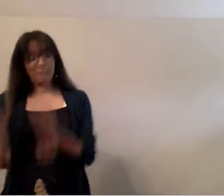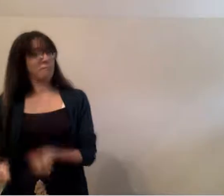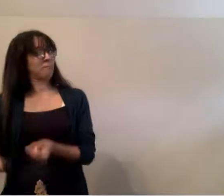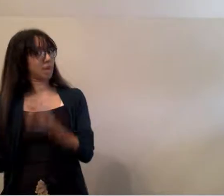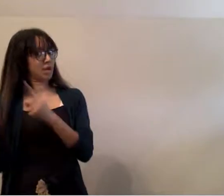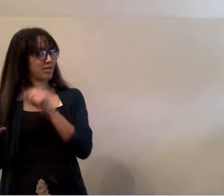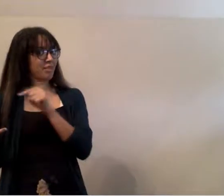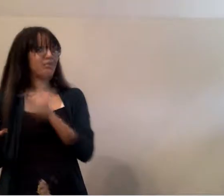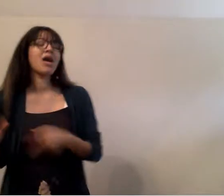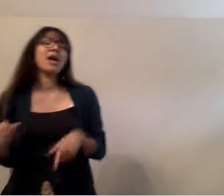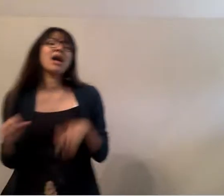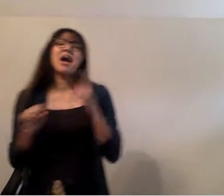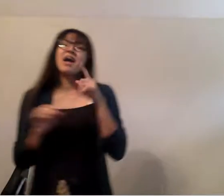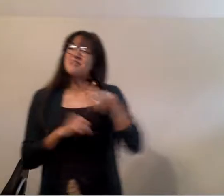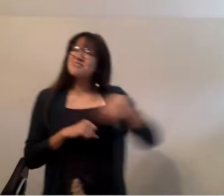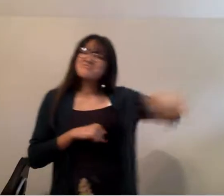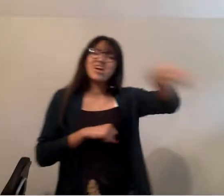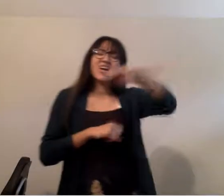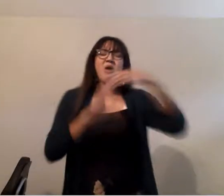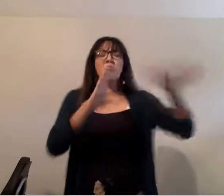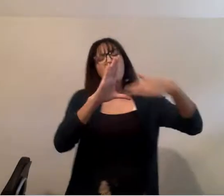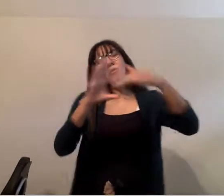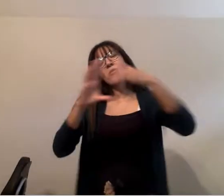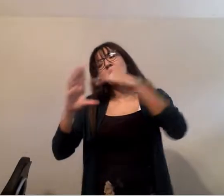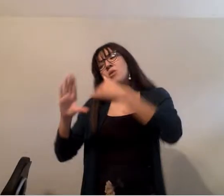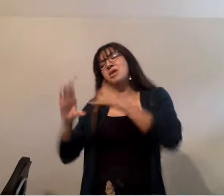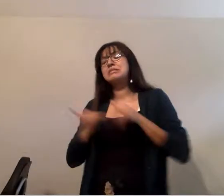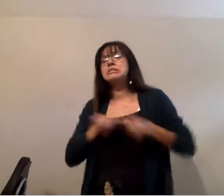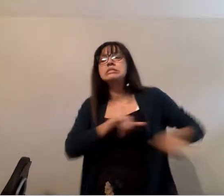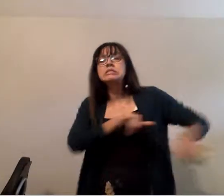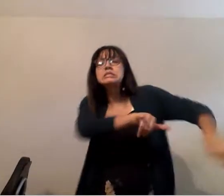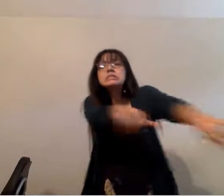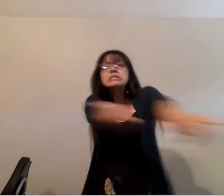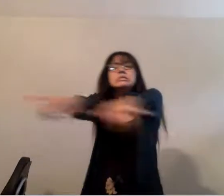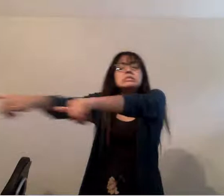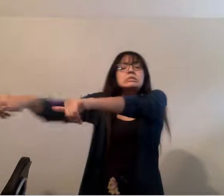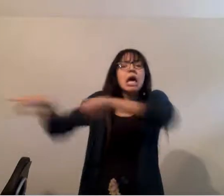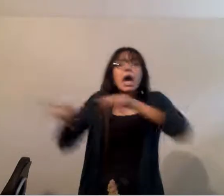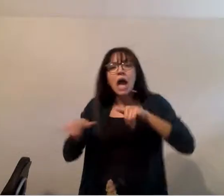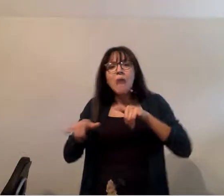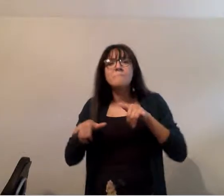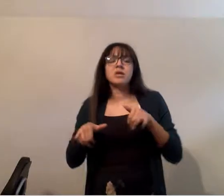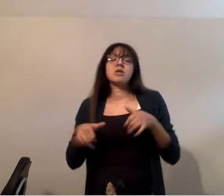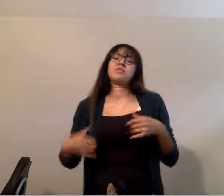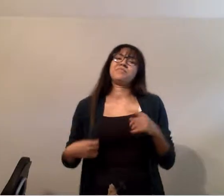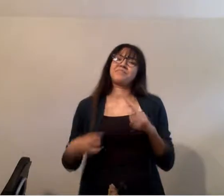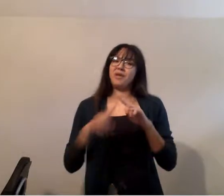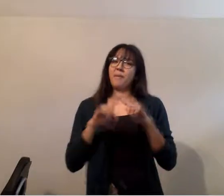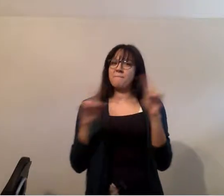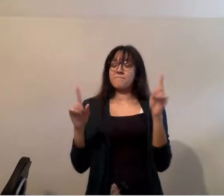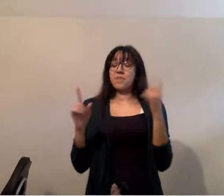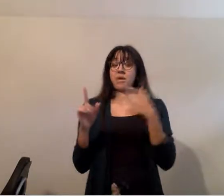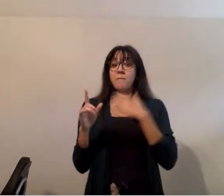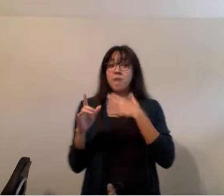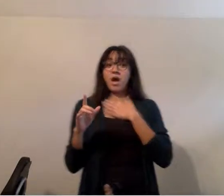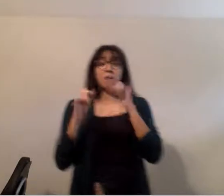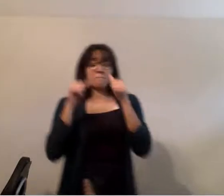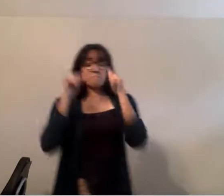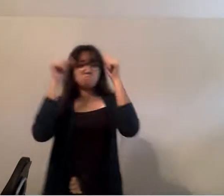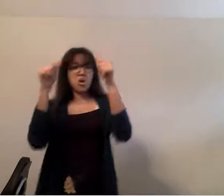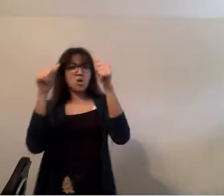And they were all writing saying the same thing. I have this problem too. But what struck me was the contrast between the light tone of the